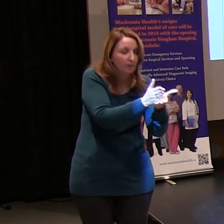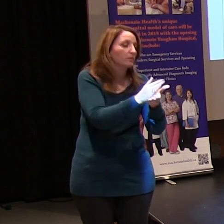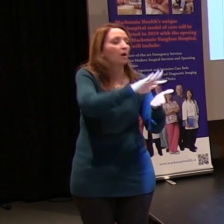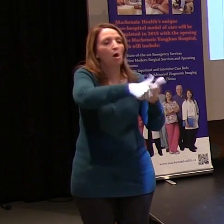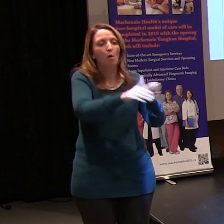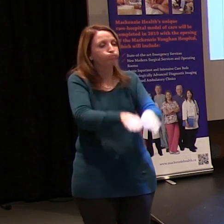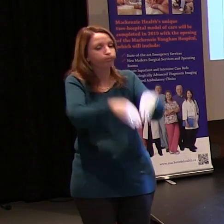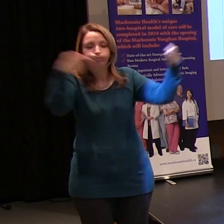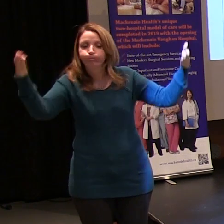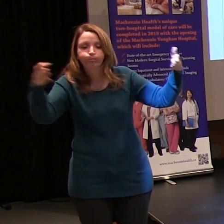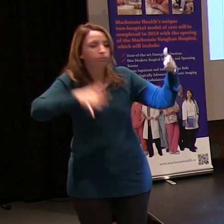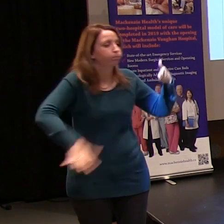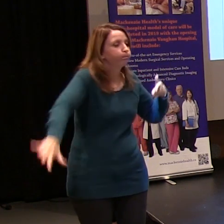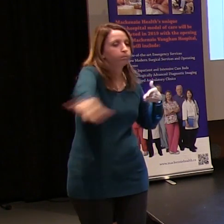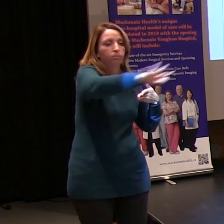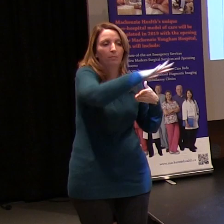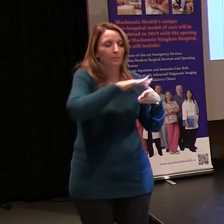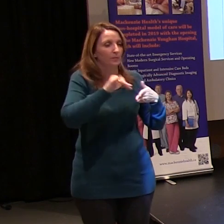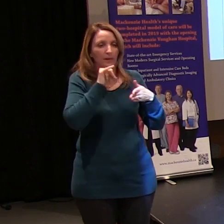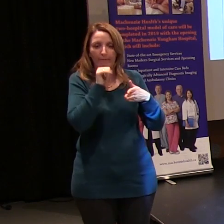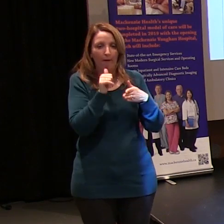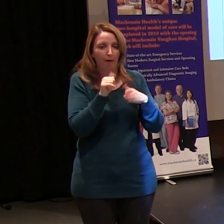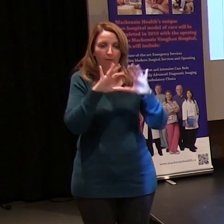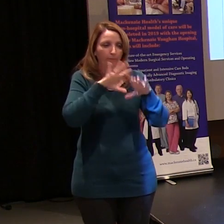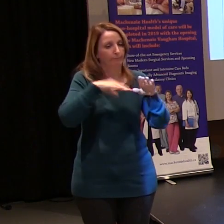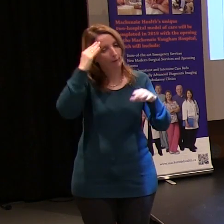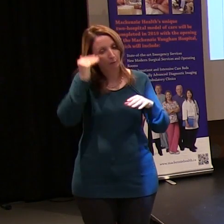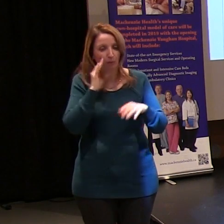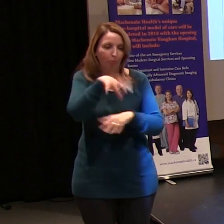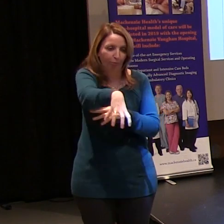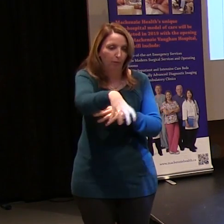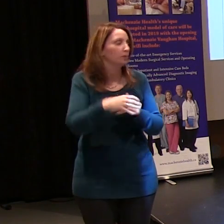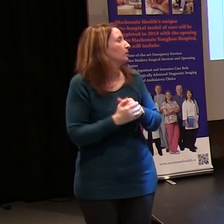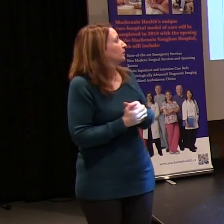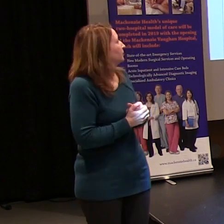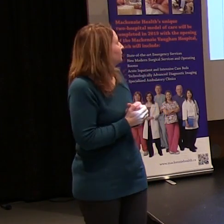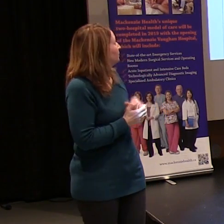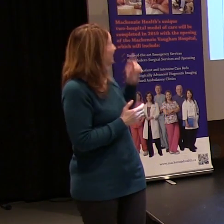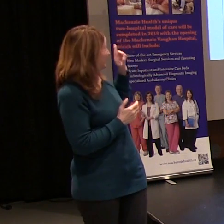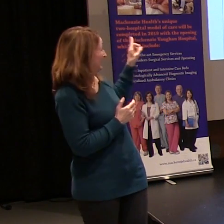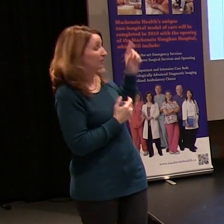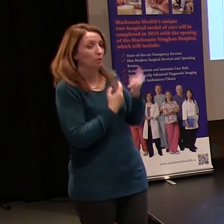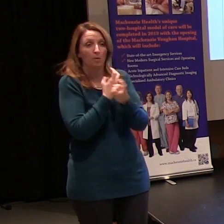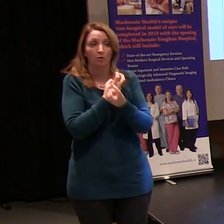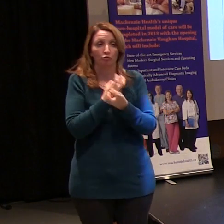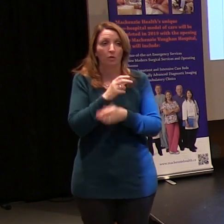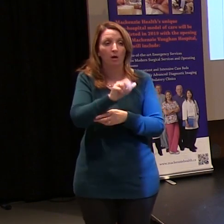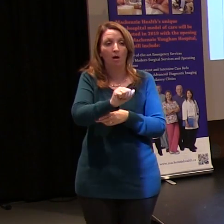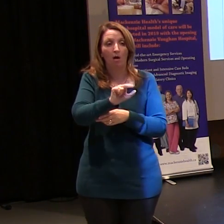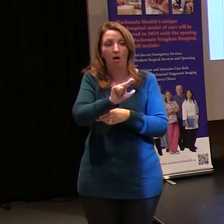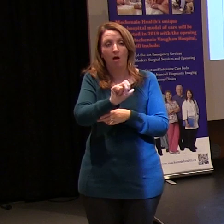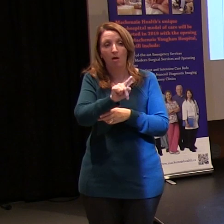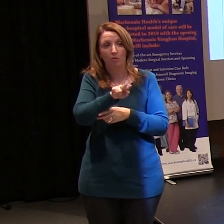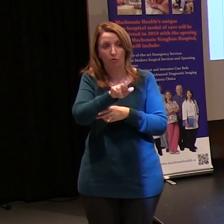the surrounding area. It's not closing itself to surrounding area. And that's an example from Austria about a